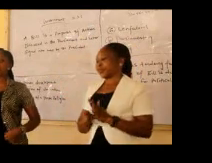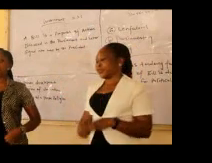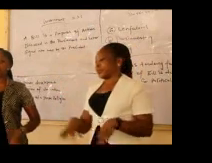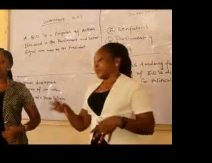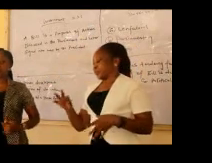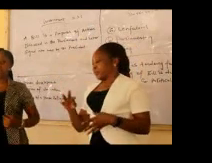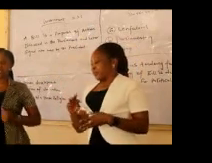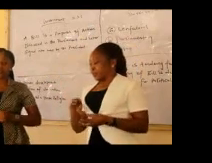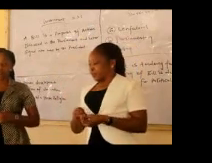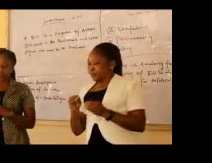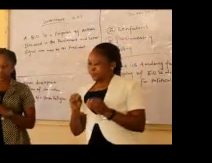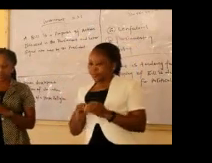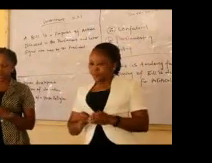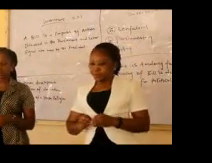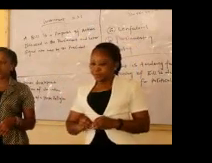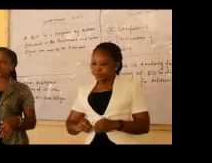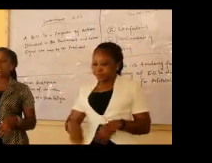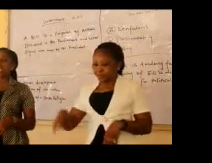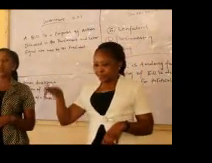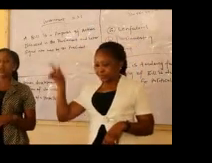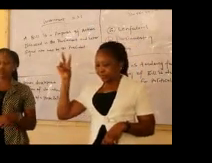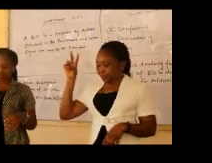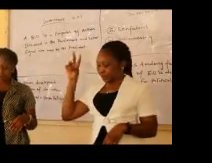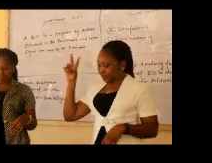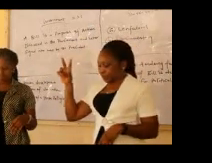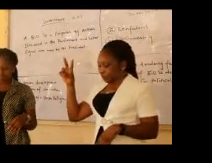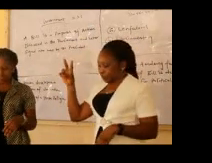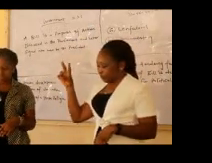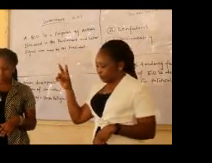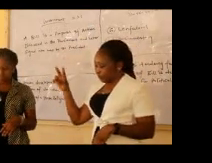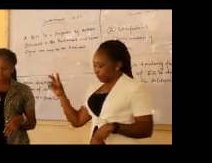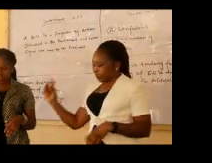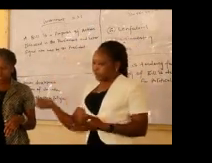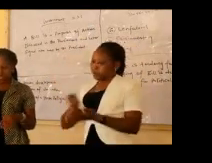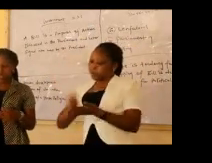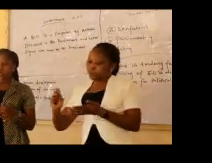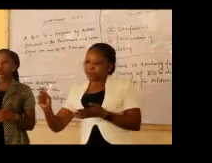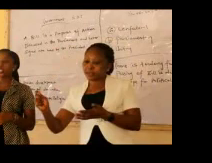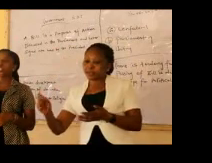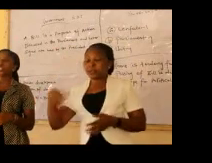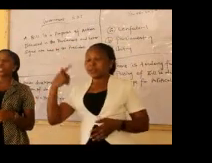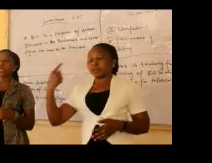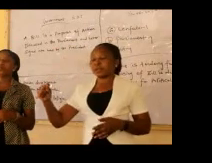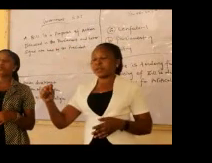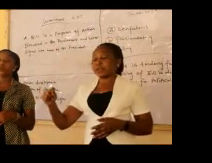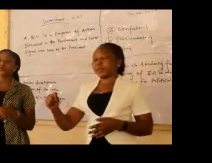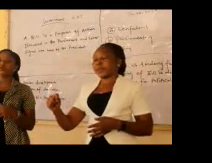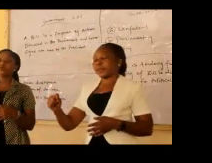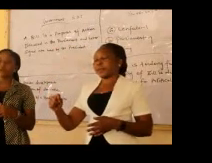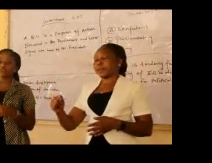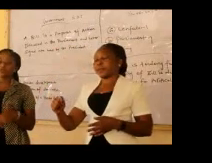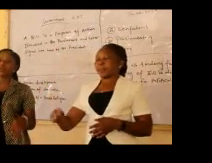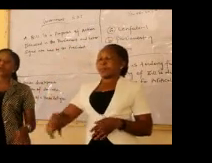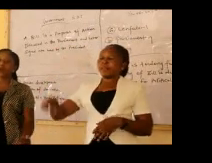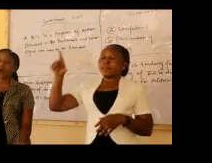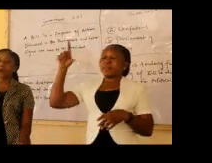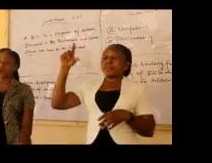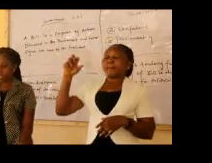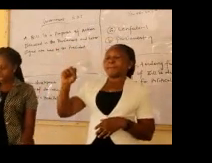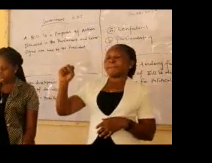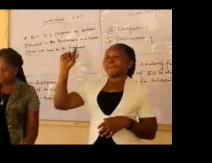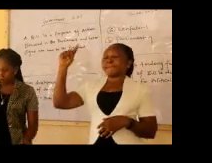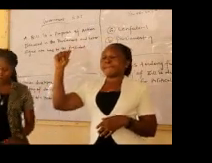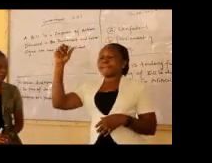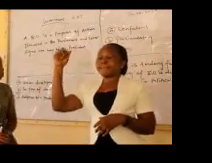presidential system of government. So in other words, they are telling us to write the stages in which a bill could do what?